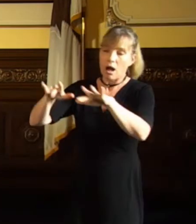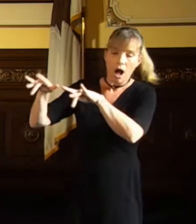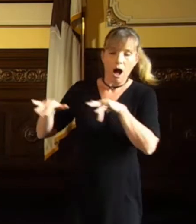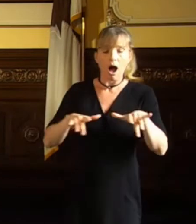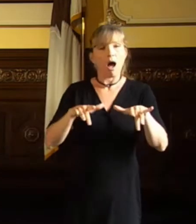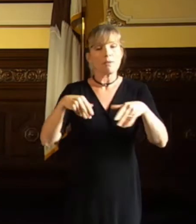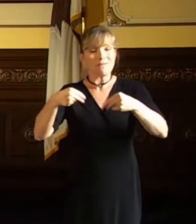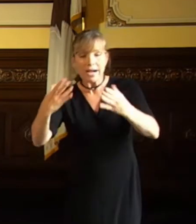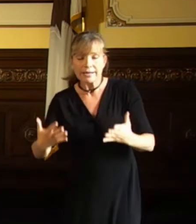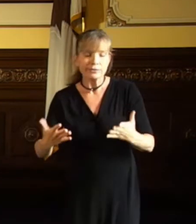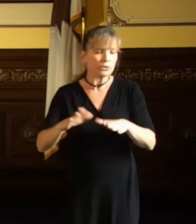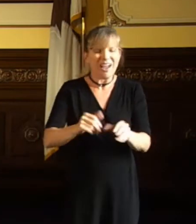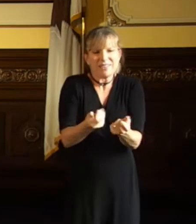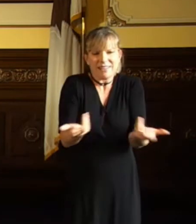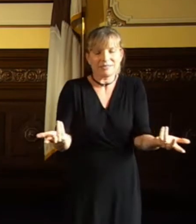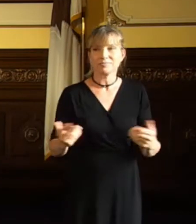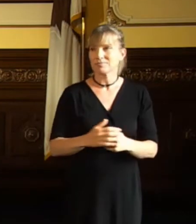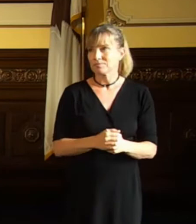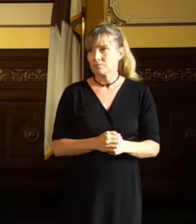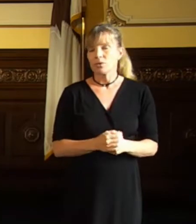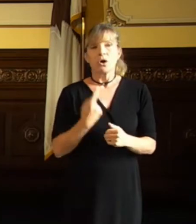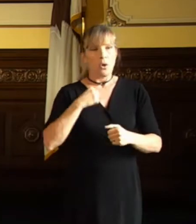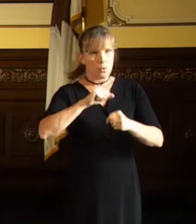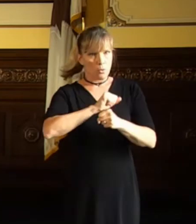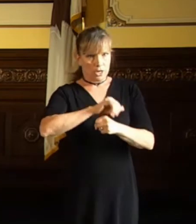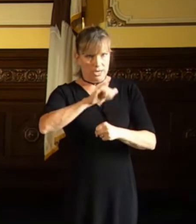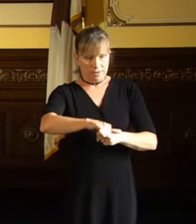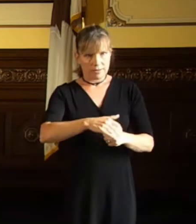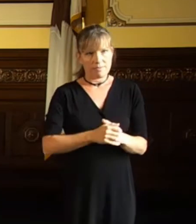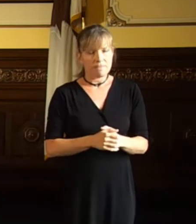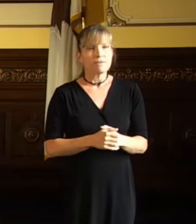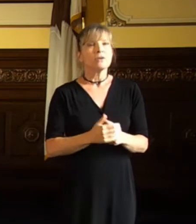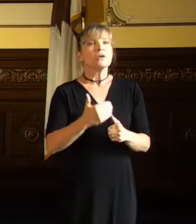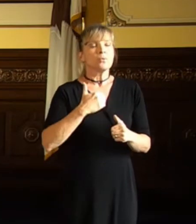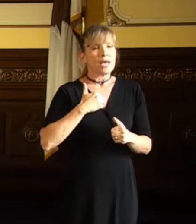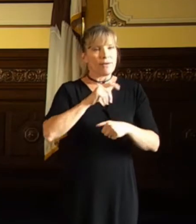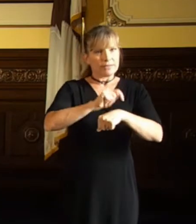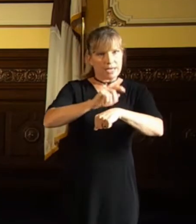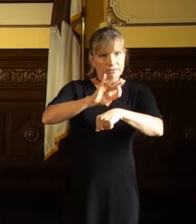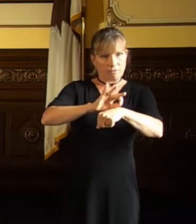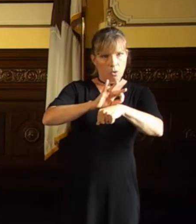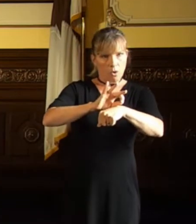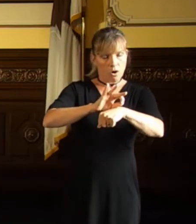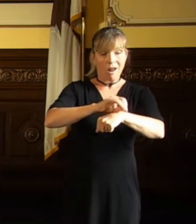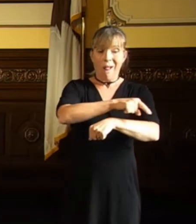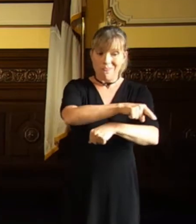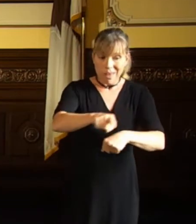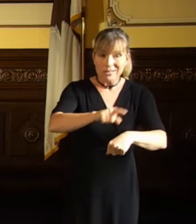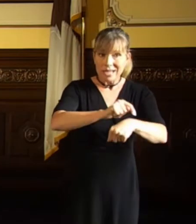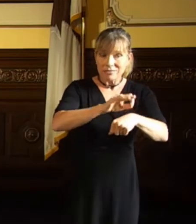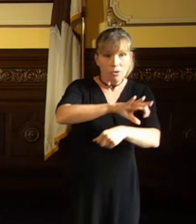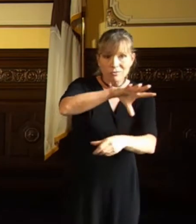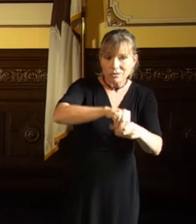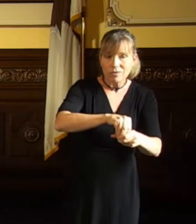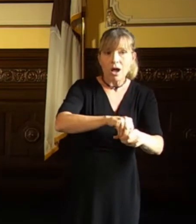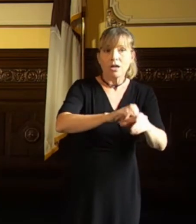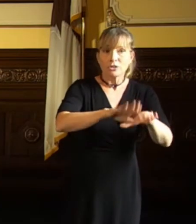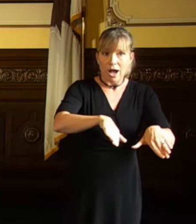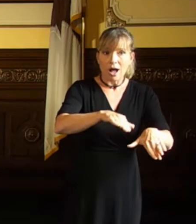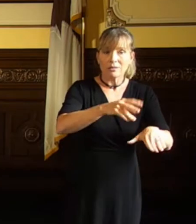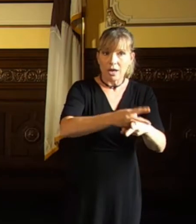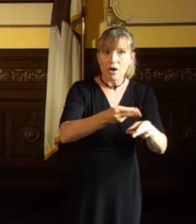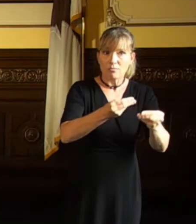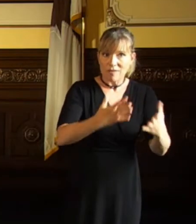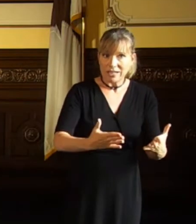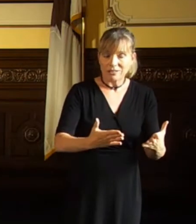childcare providers, and the children themselves. So we're working on it. We have a task force of childcare providers who are motivated,